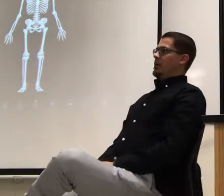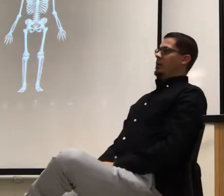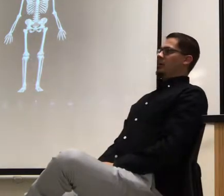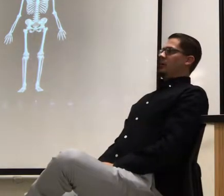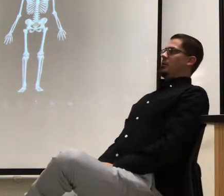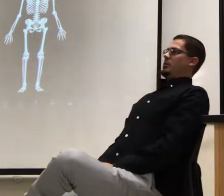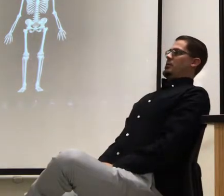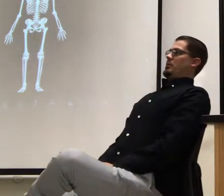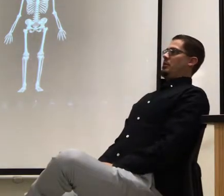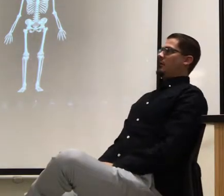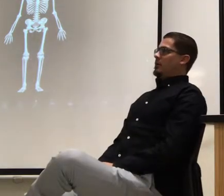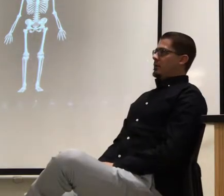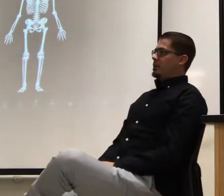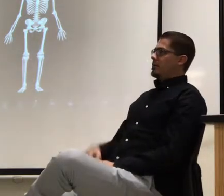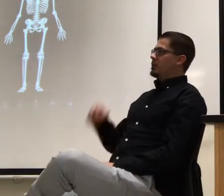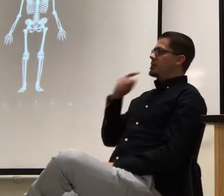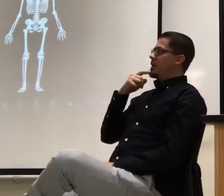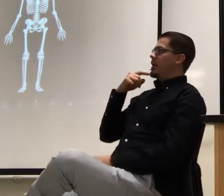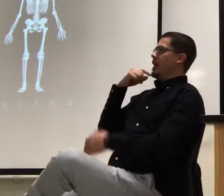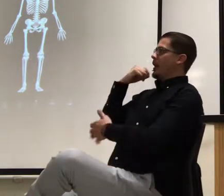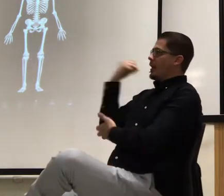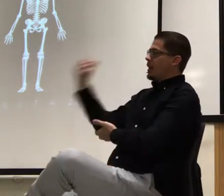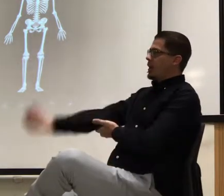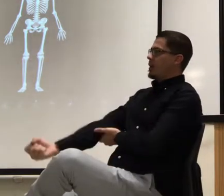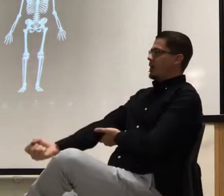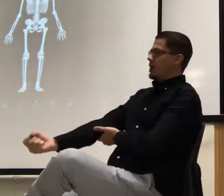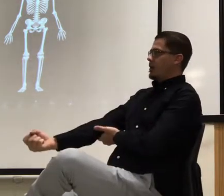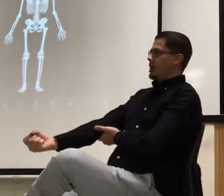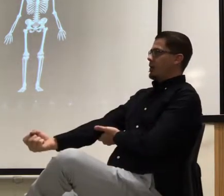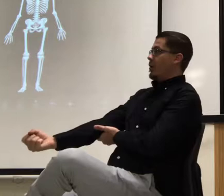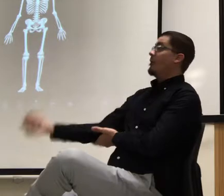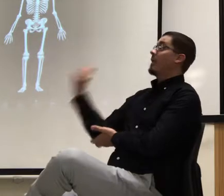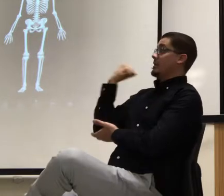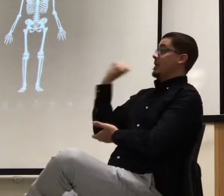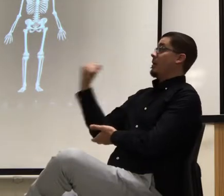say, flex elbow.